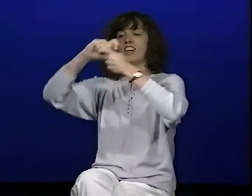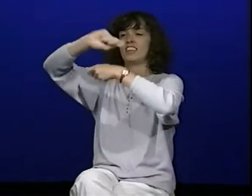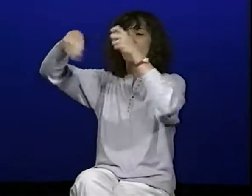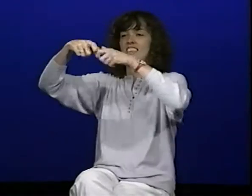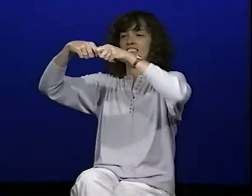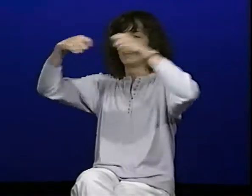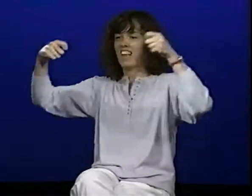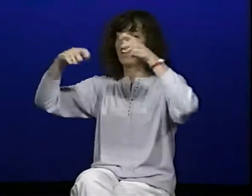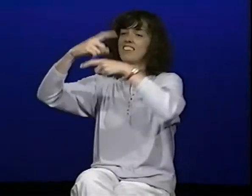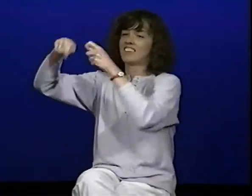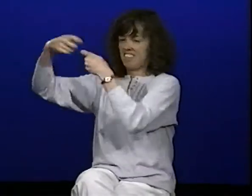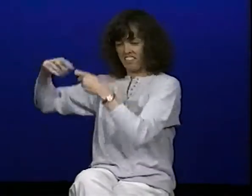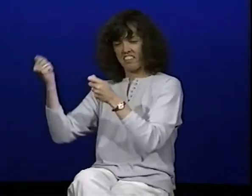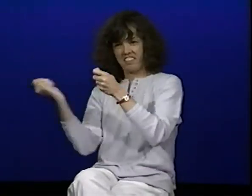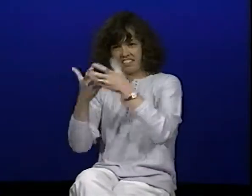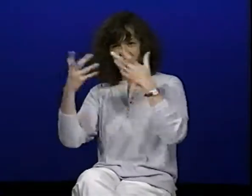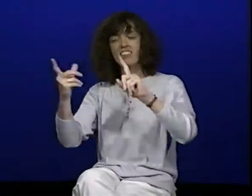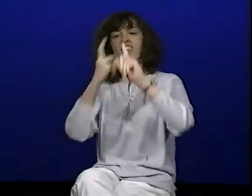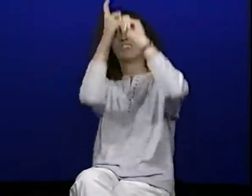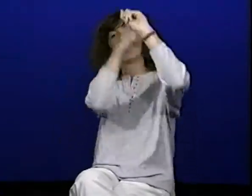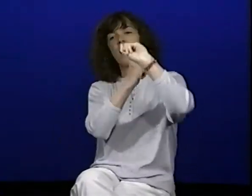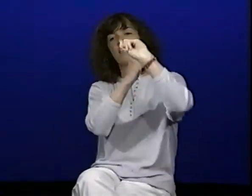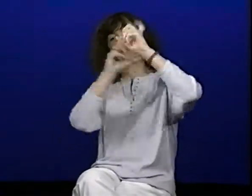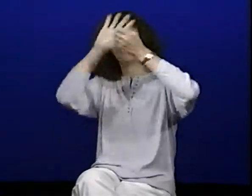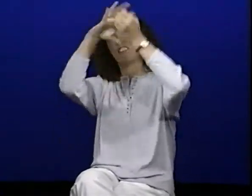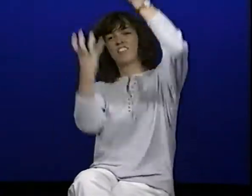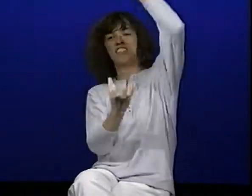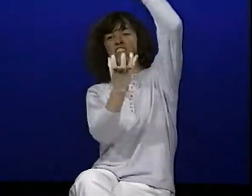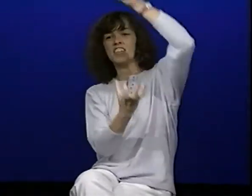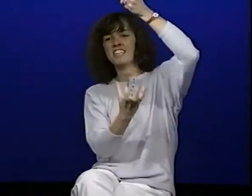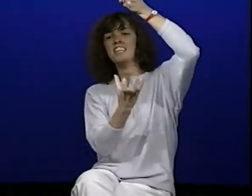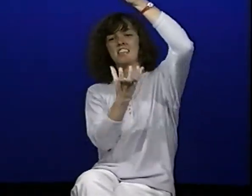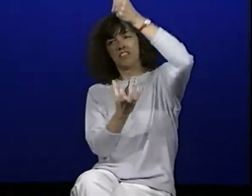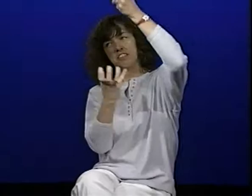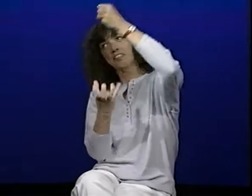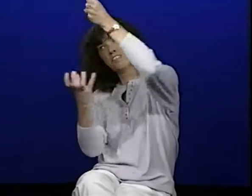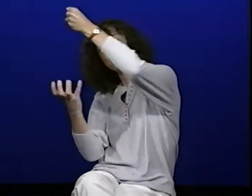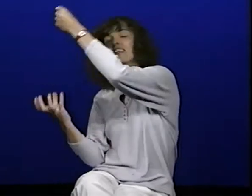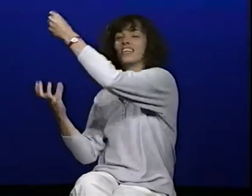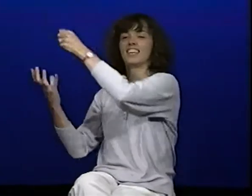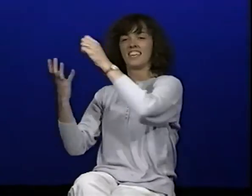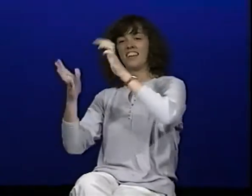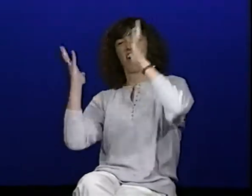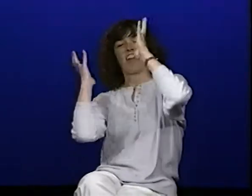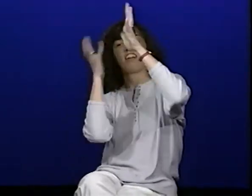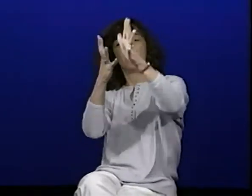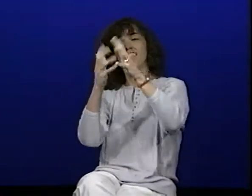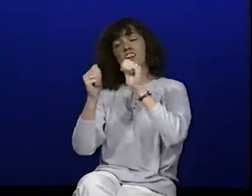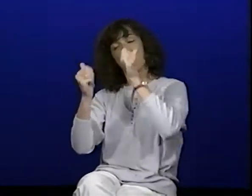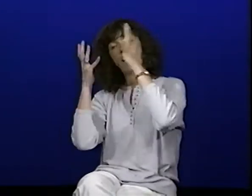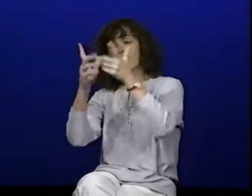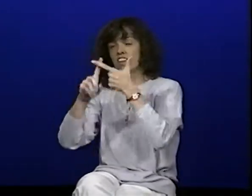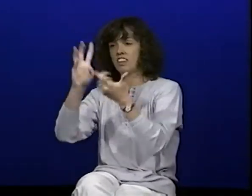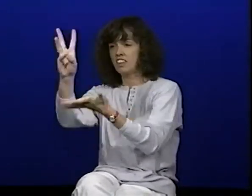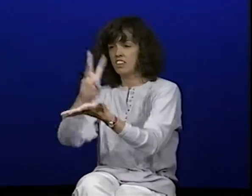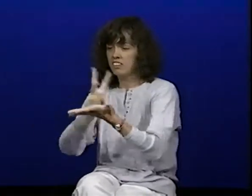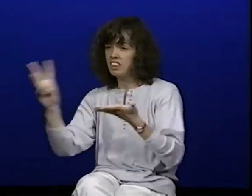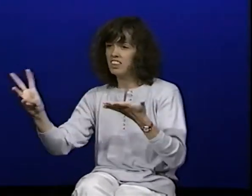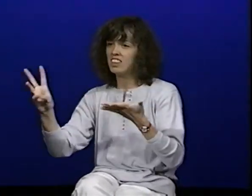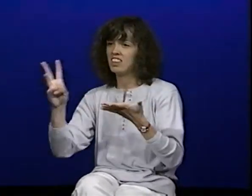If you don't feel like stripping the stems, that's okay too. After you've got them tied in bunches, you hang them upside down and you leave